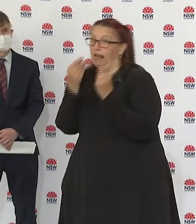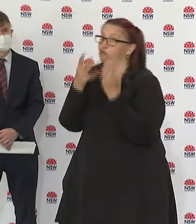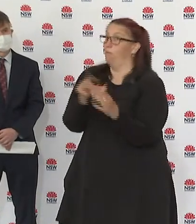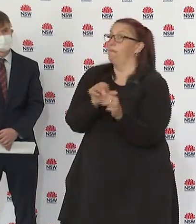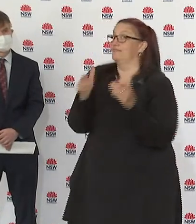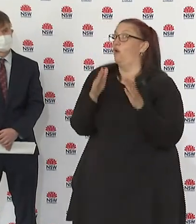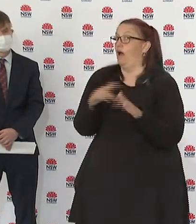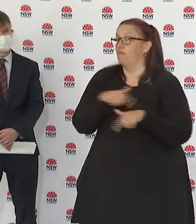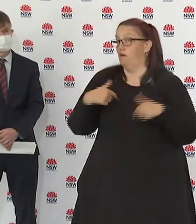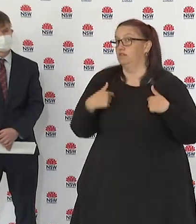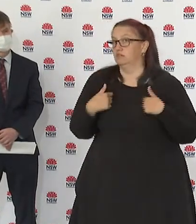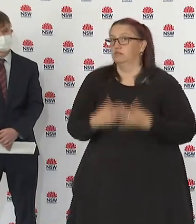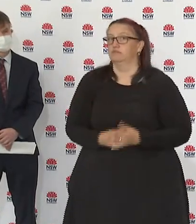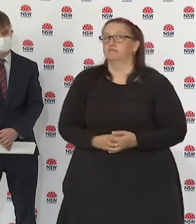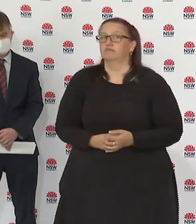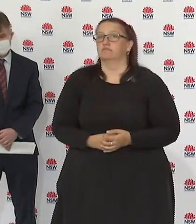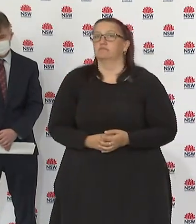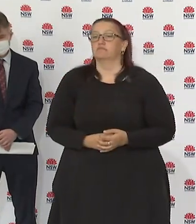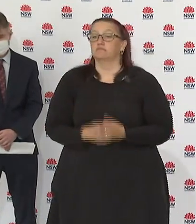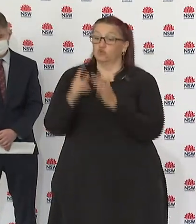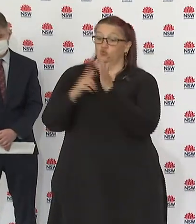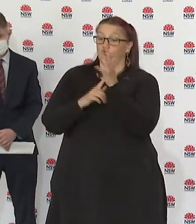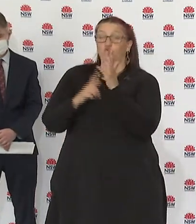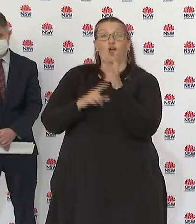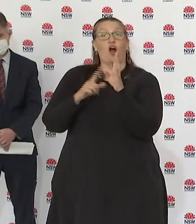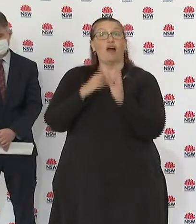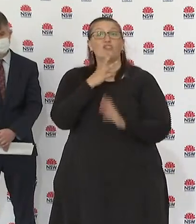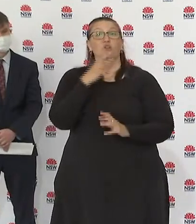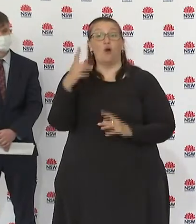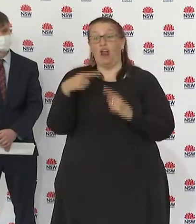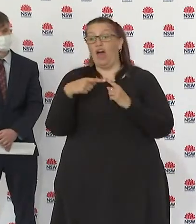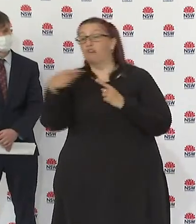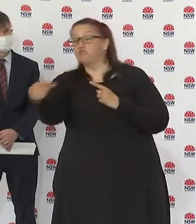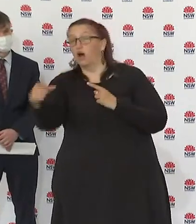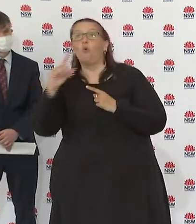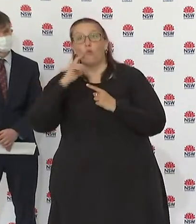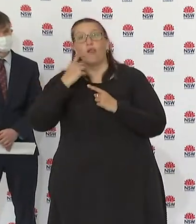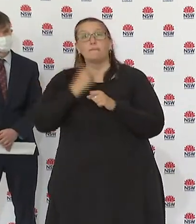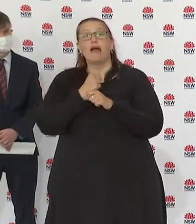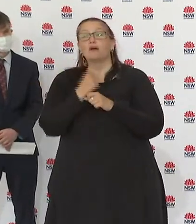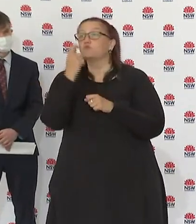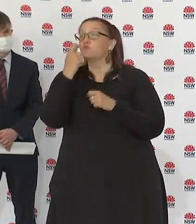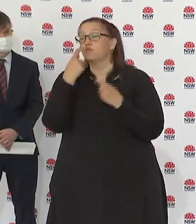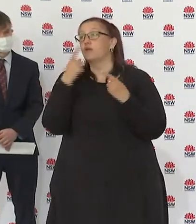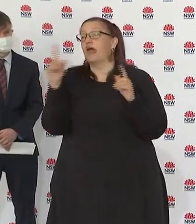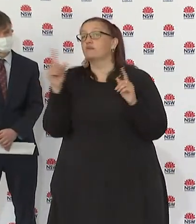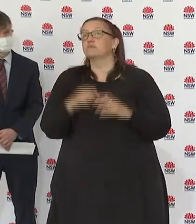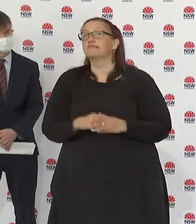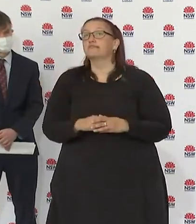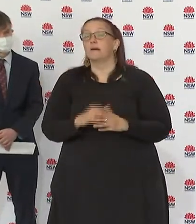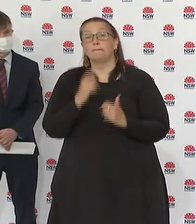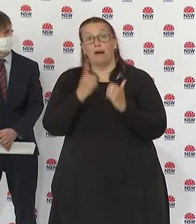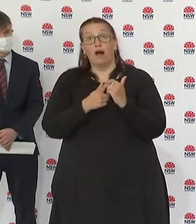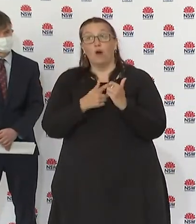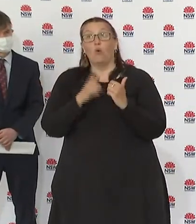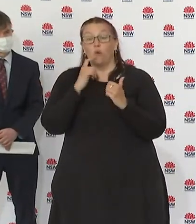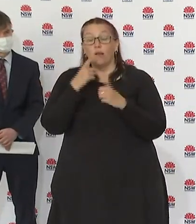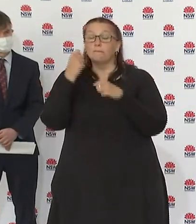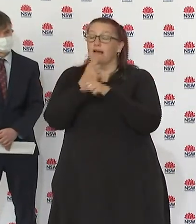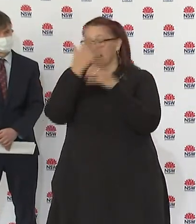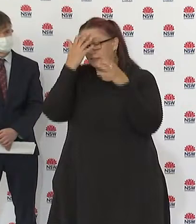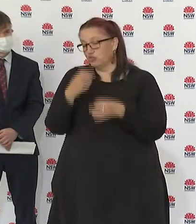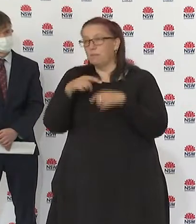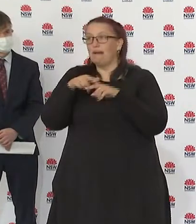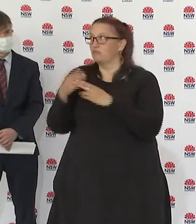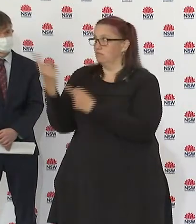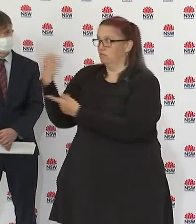but also know that every single decision we take is based on the best health advice and based on allowing our citizens